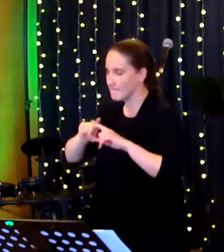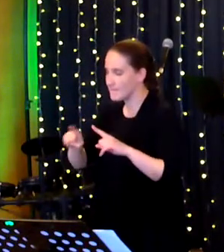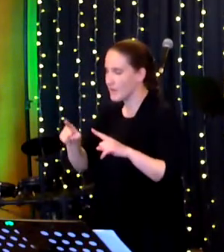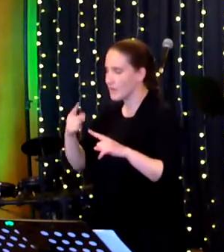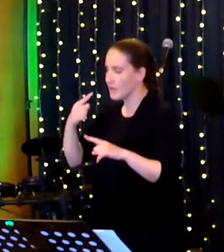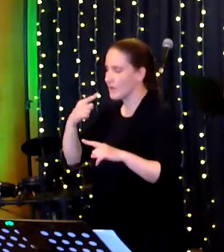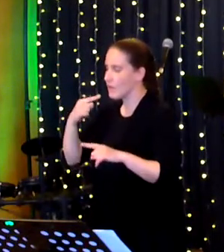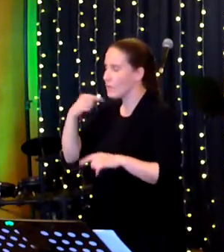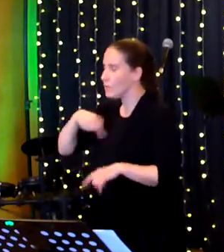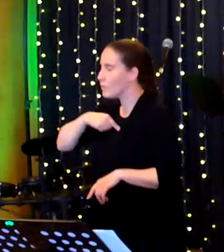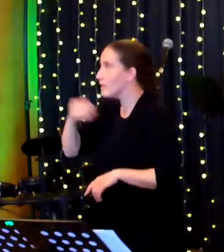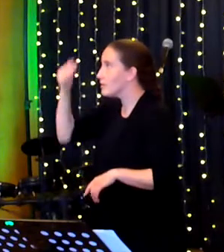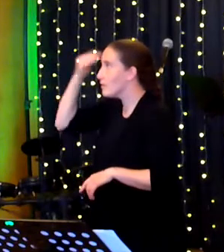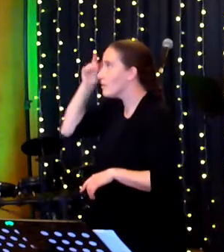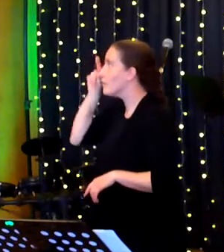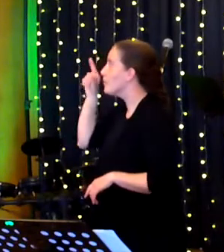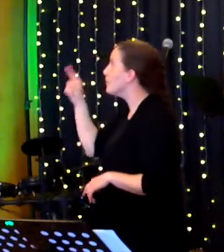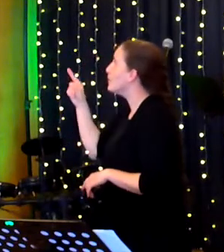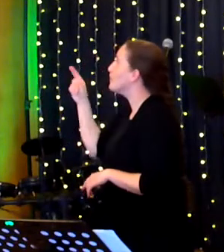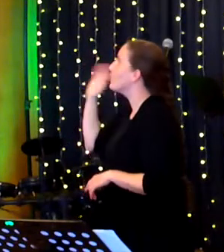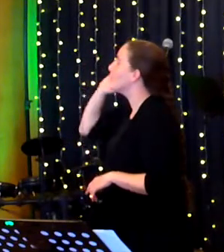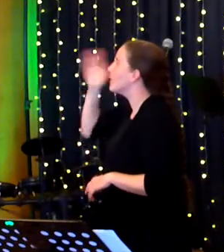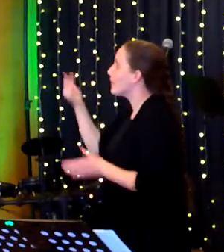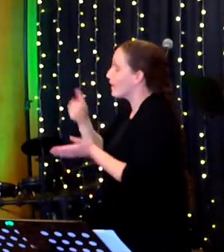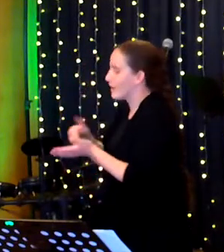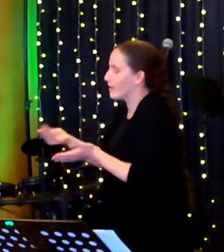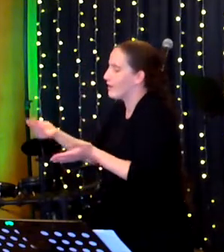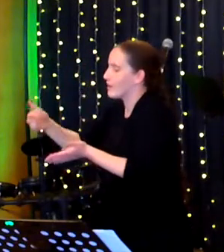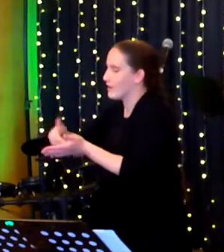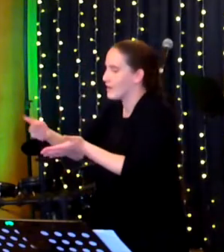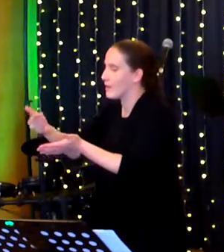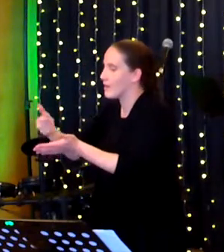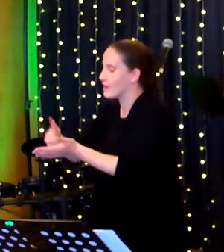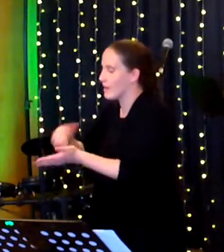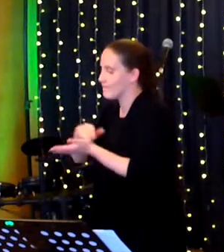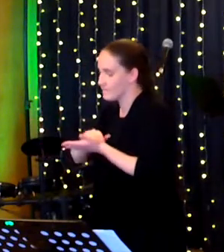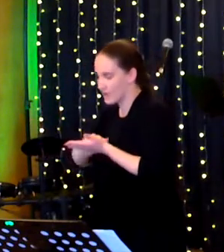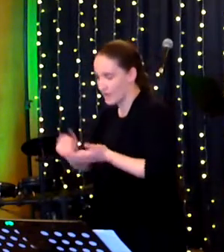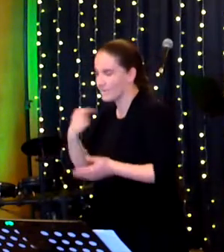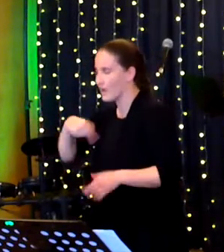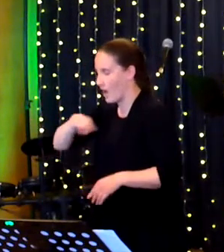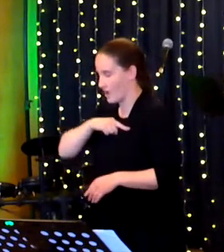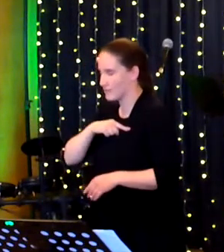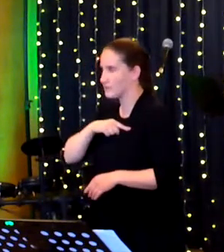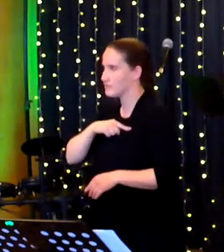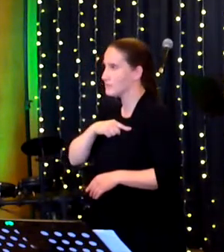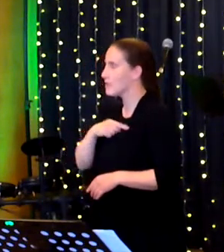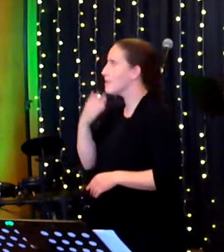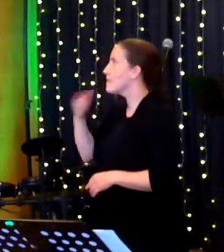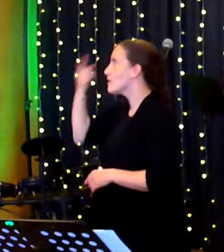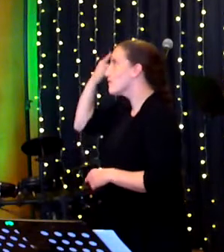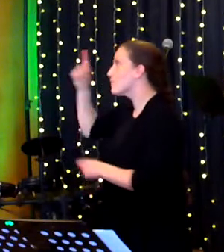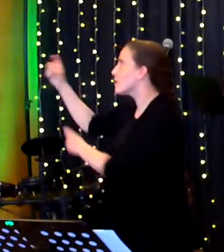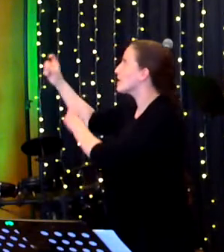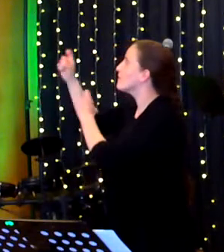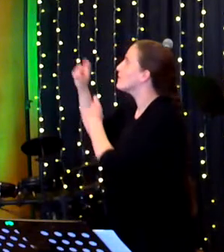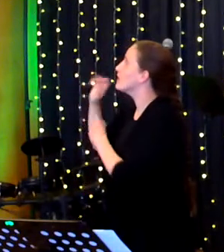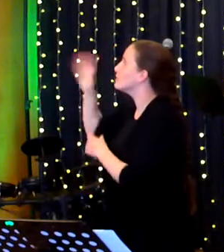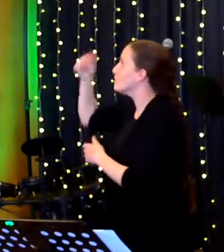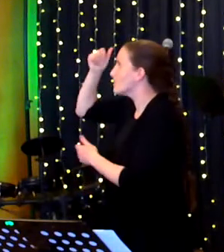why this is so powerful. Because Jesus, who was without sin, died, rose